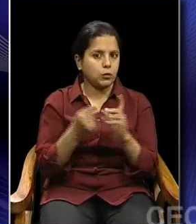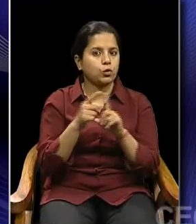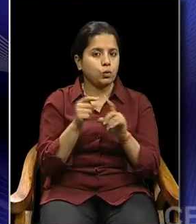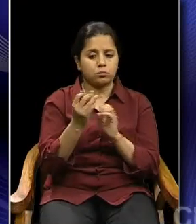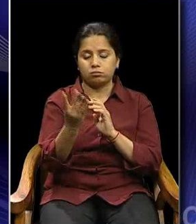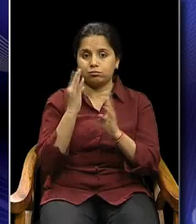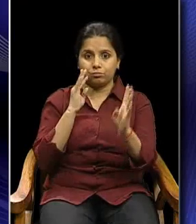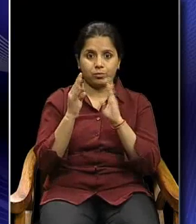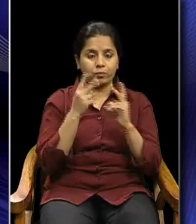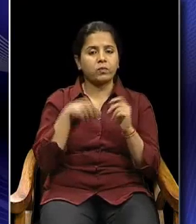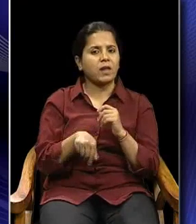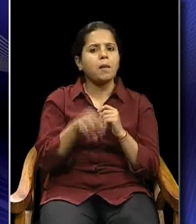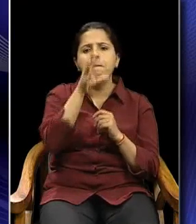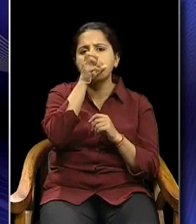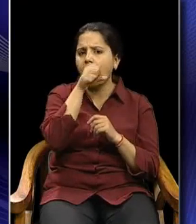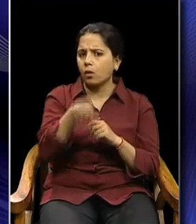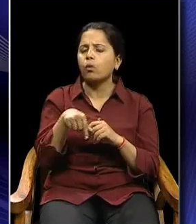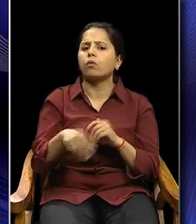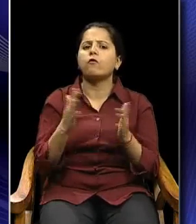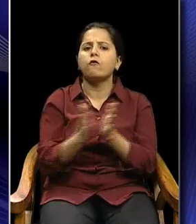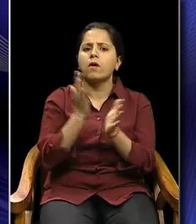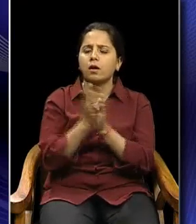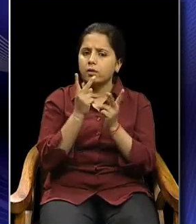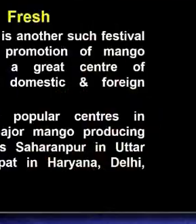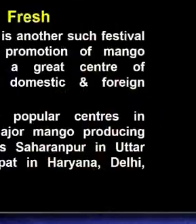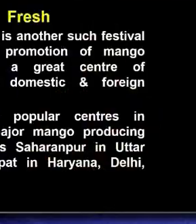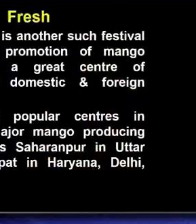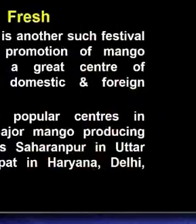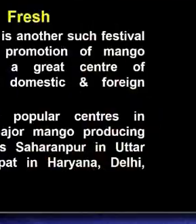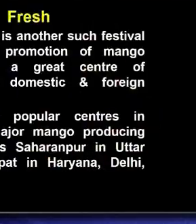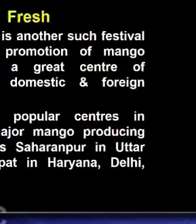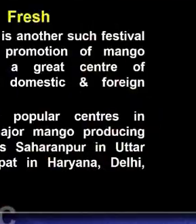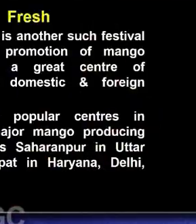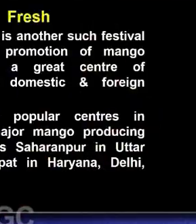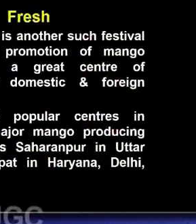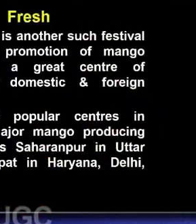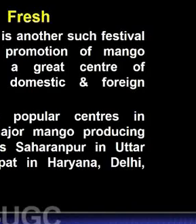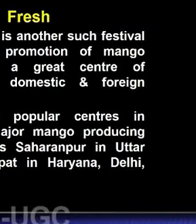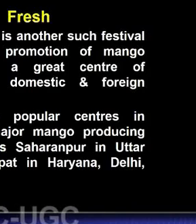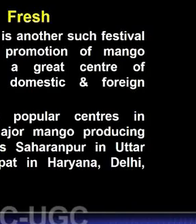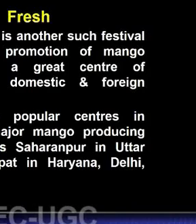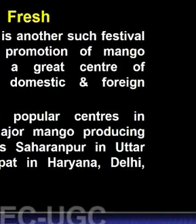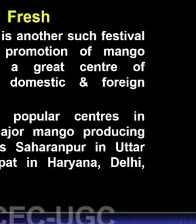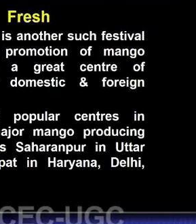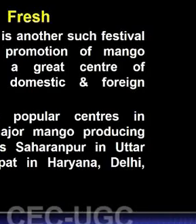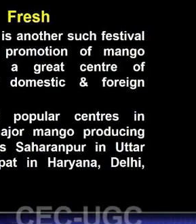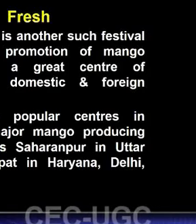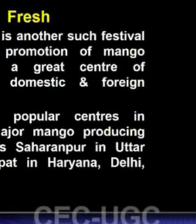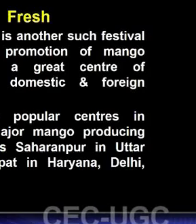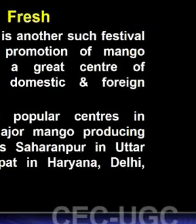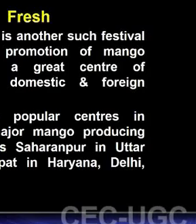we also see Mango Festival, which is again an important festival, as you can see on the screen as well,